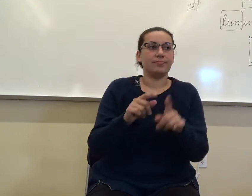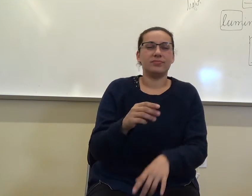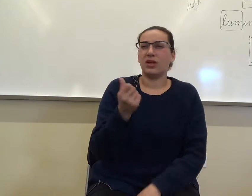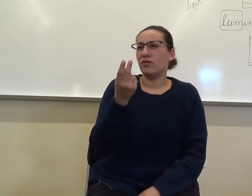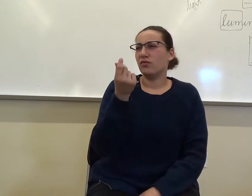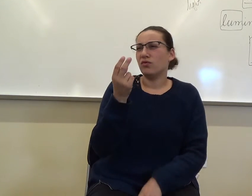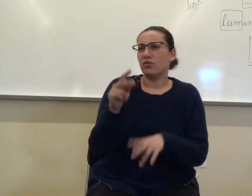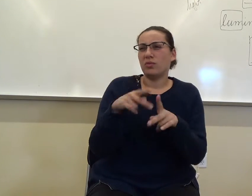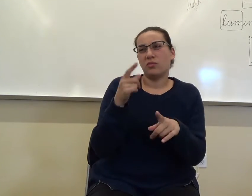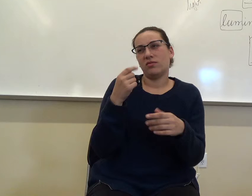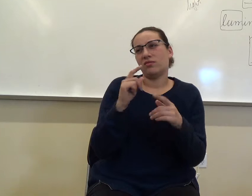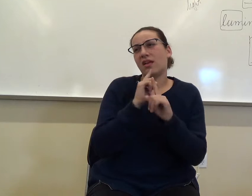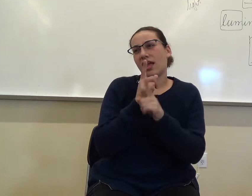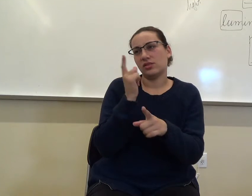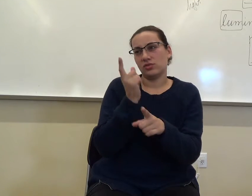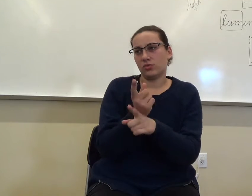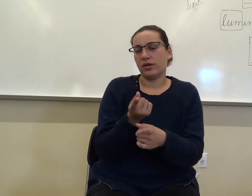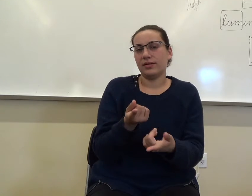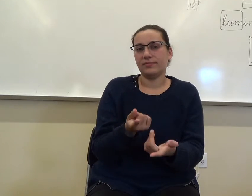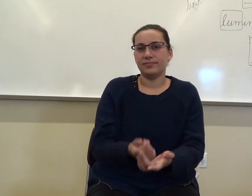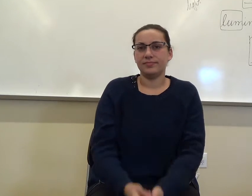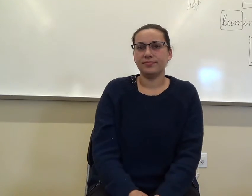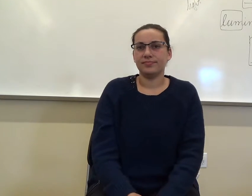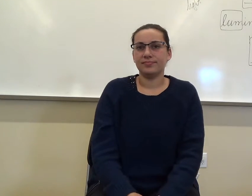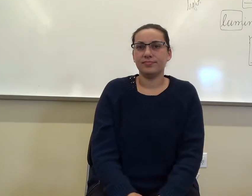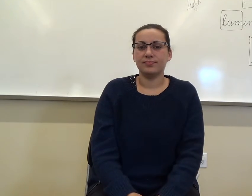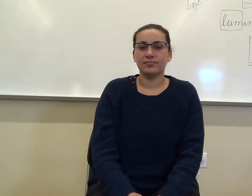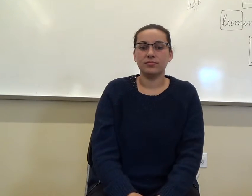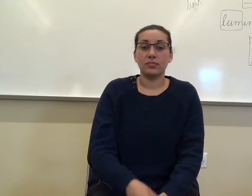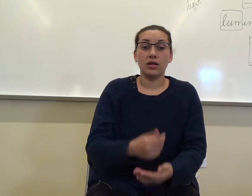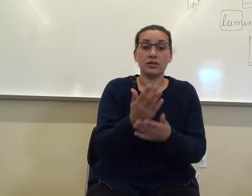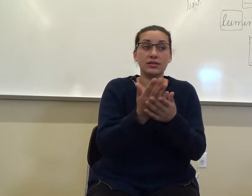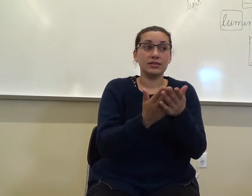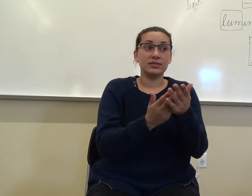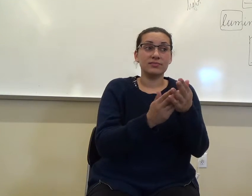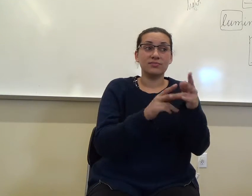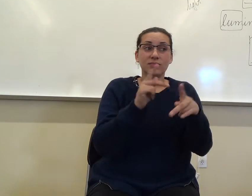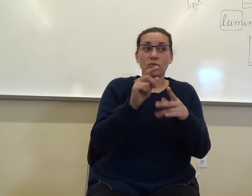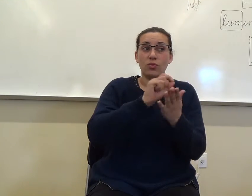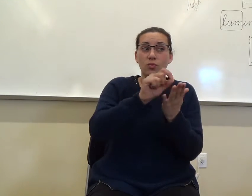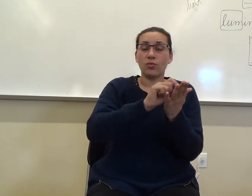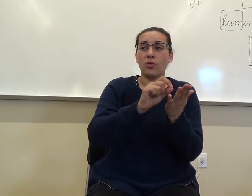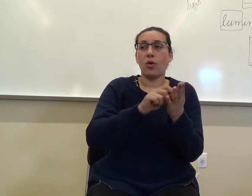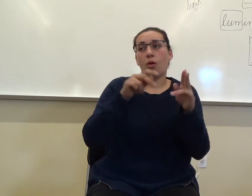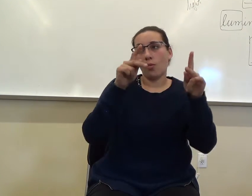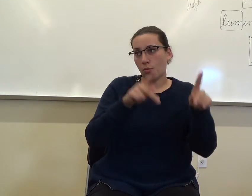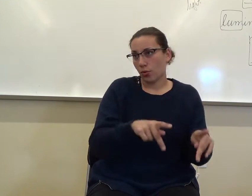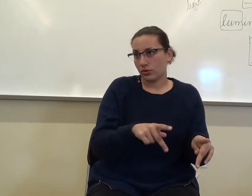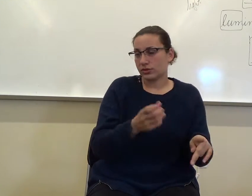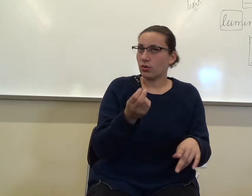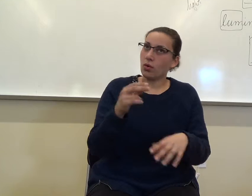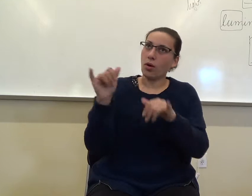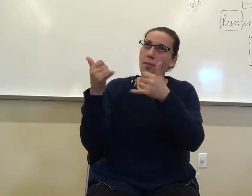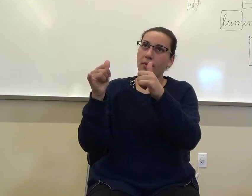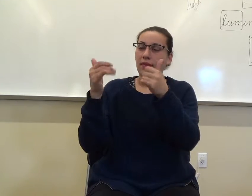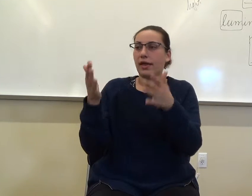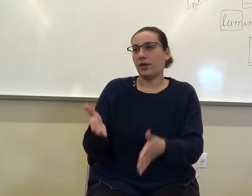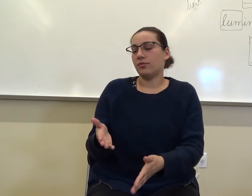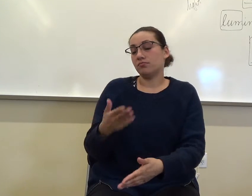right. But if you some people put person or player. That was a good